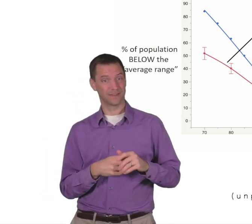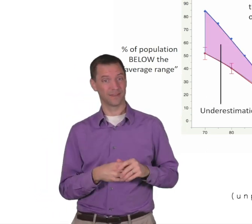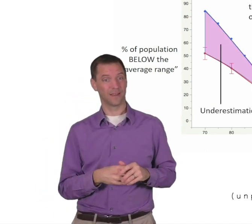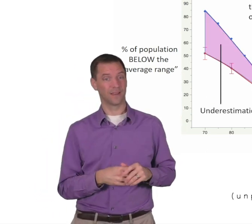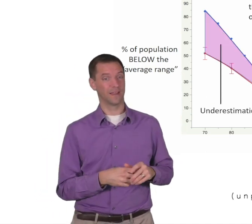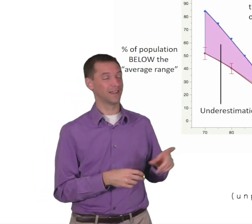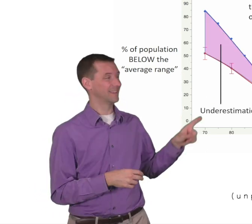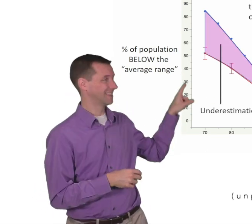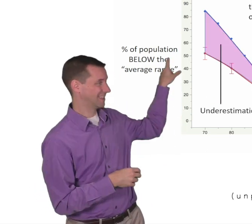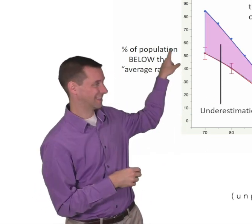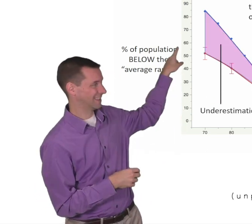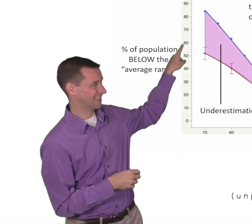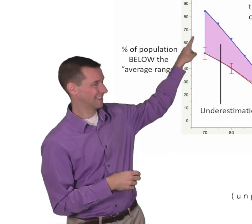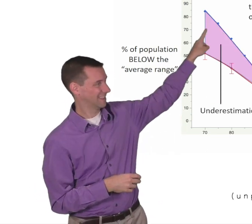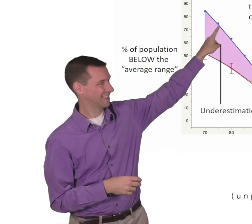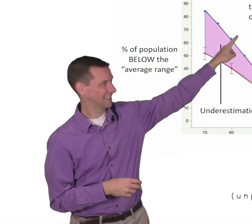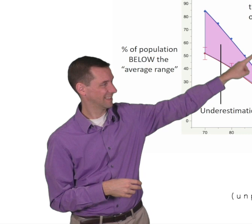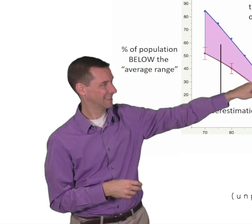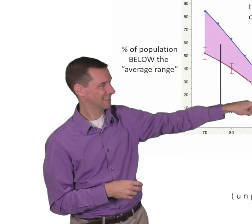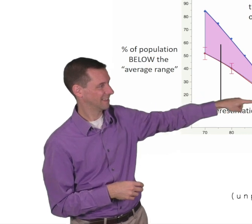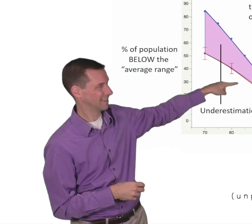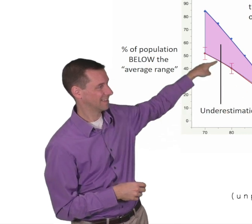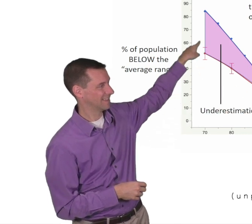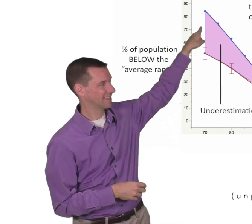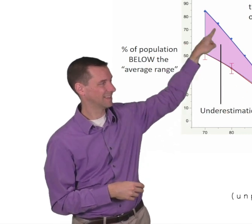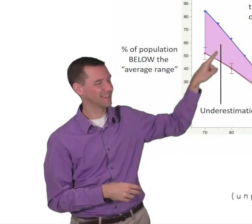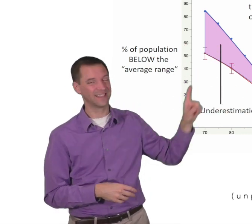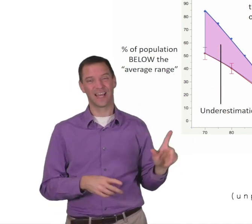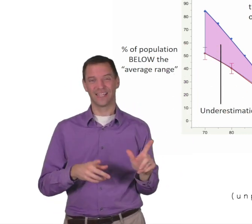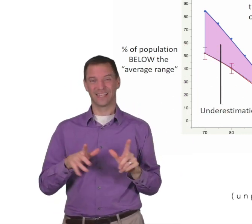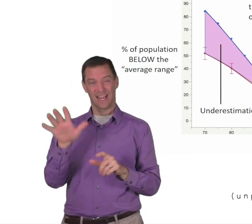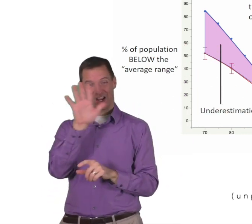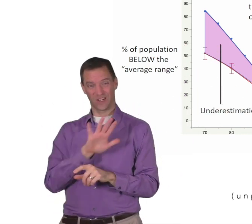What this means, notice the shaded area.